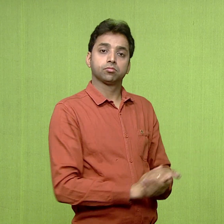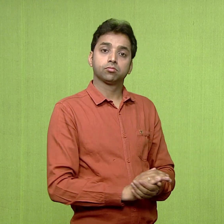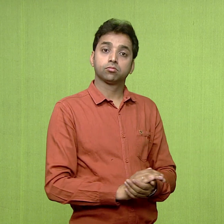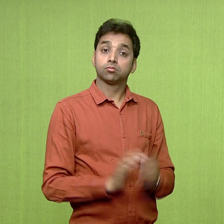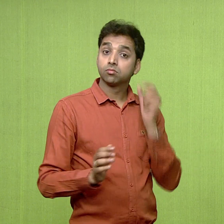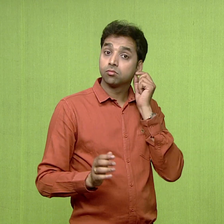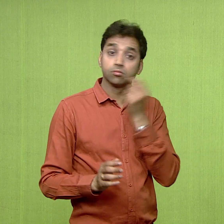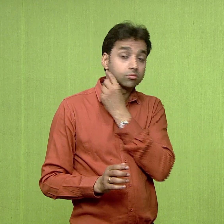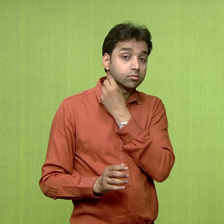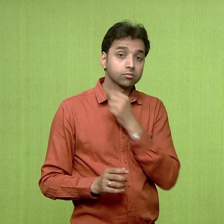goldsmith guilds,